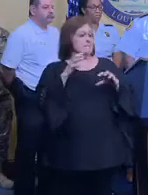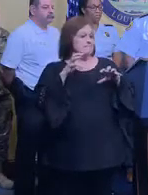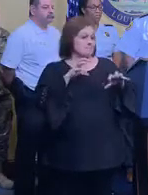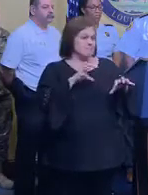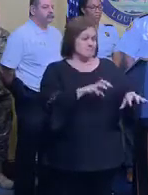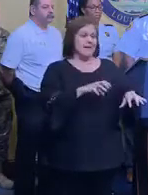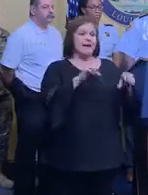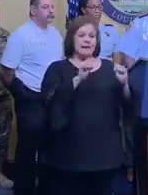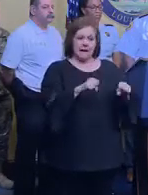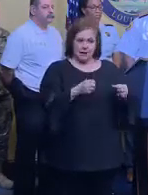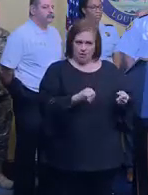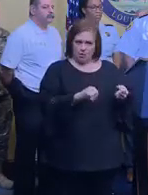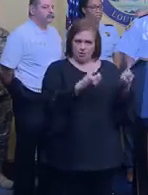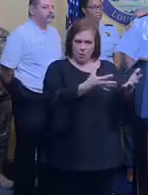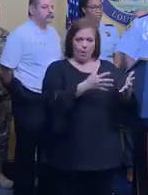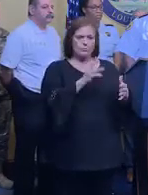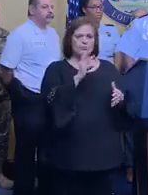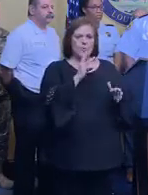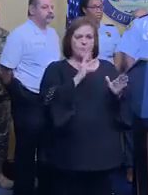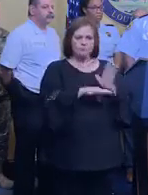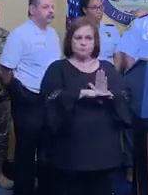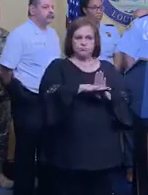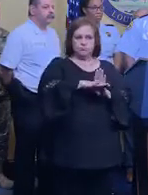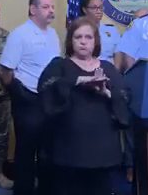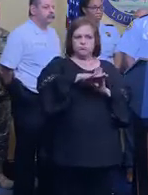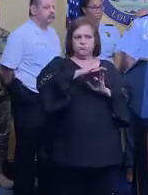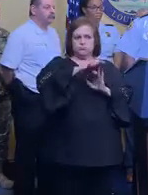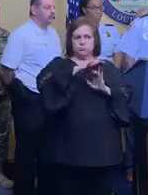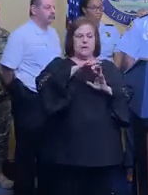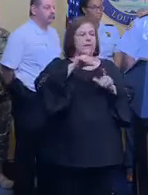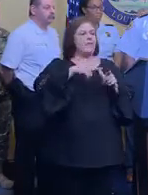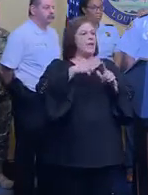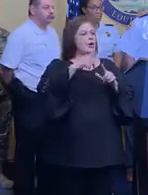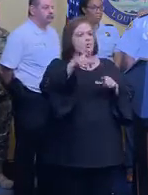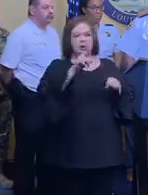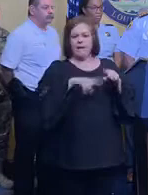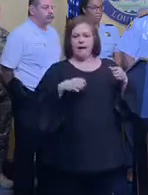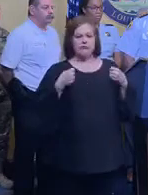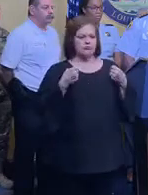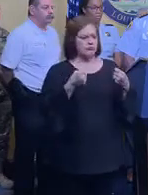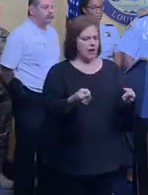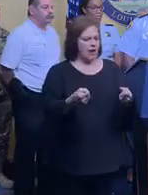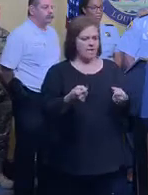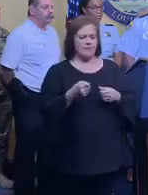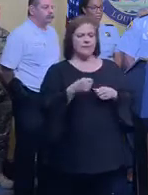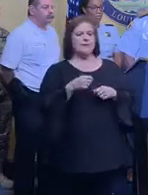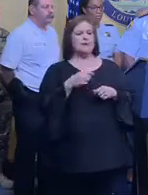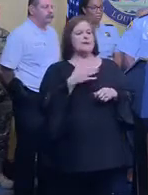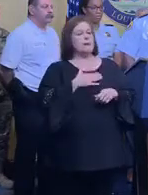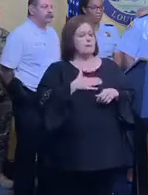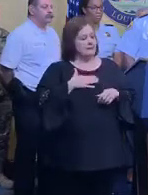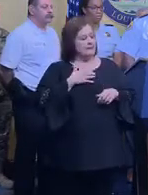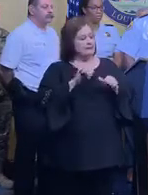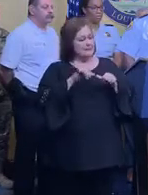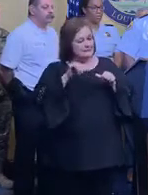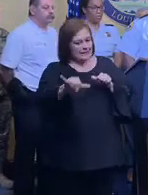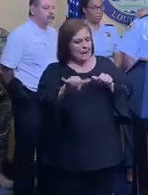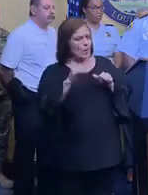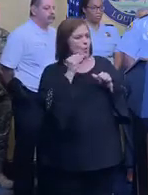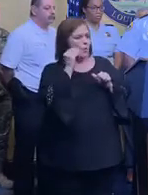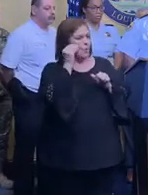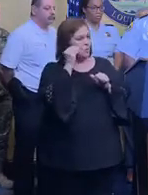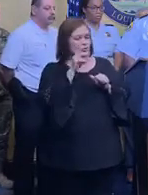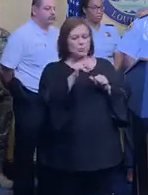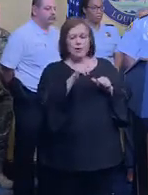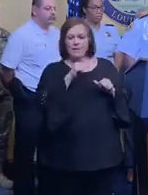rains can cause streets to quickly become flooded and impassable. Unless it is avoidable, Please remain in your homes and do not go